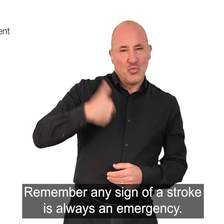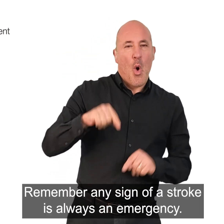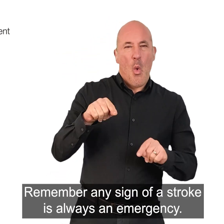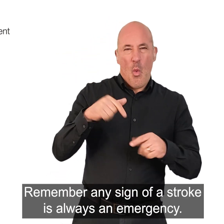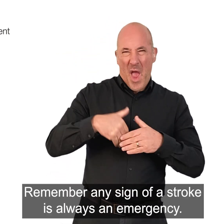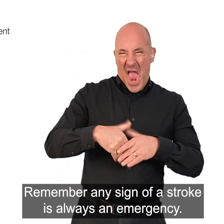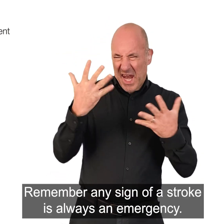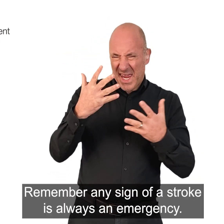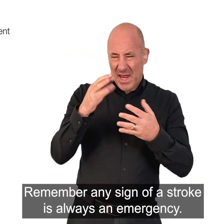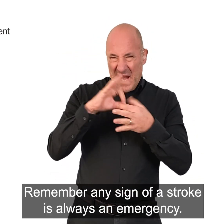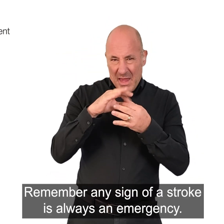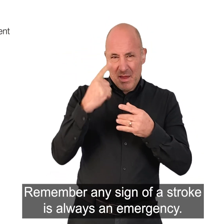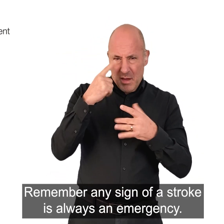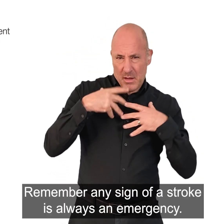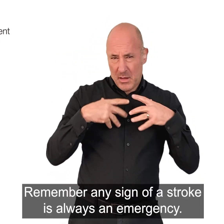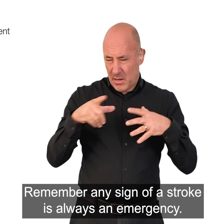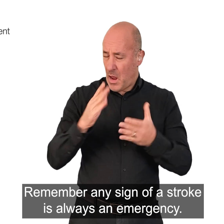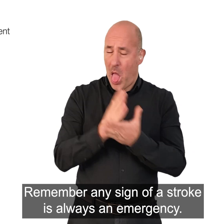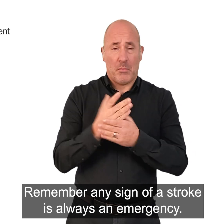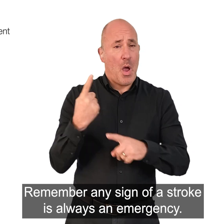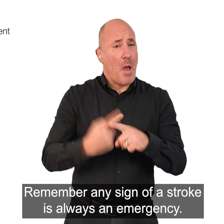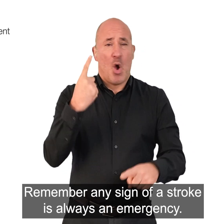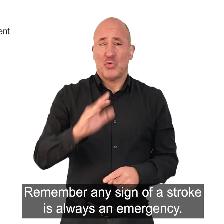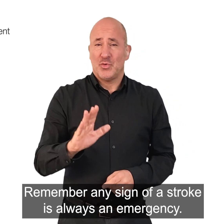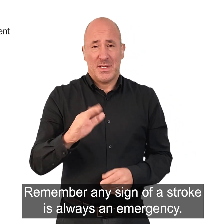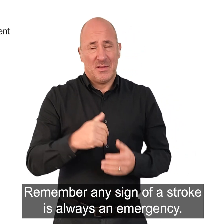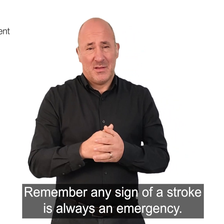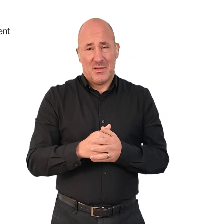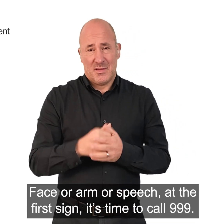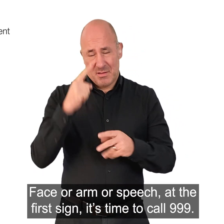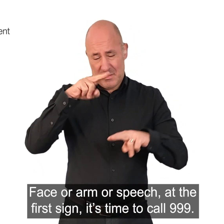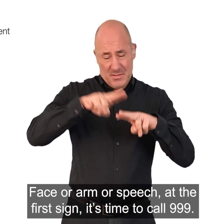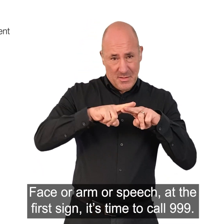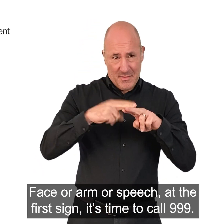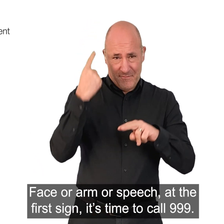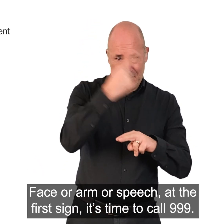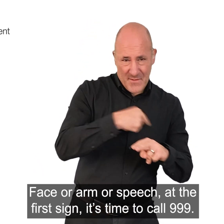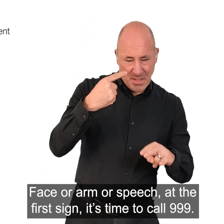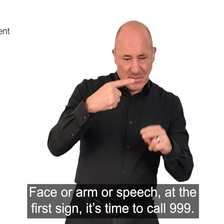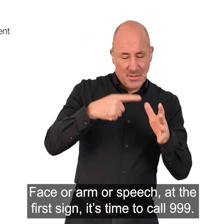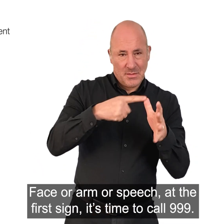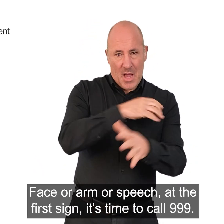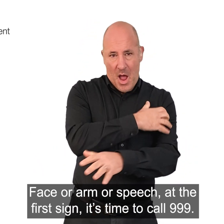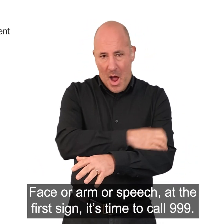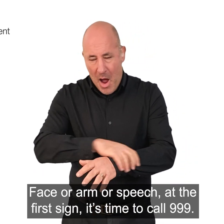Remember, any sign of a stroke is always an emergency. Face or arm or speech, at the first sign, it's time to